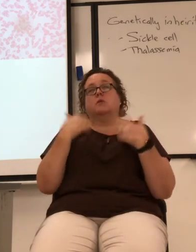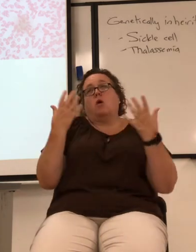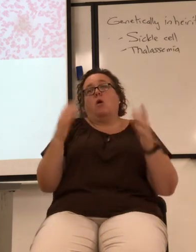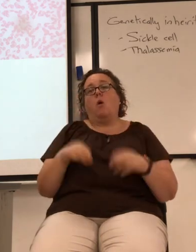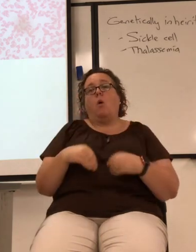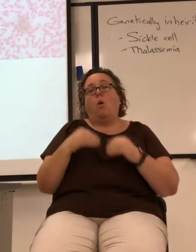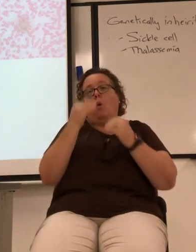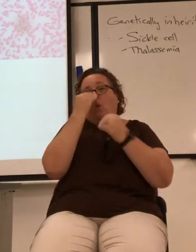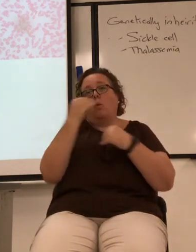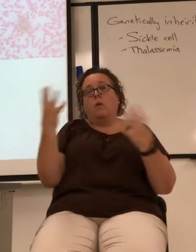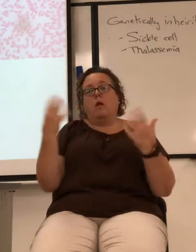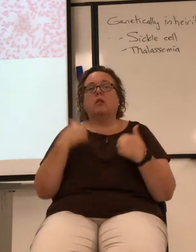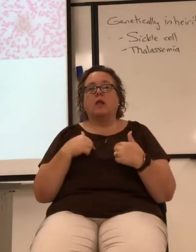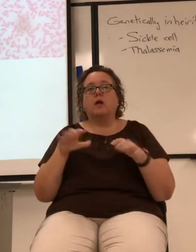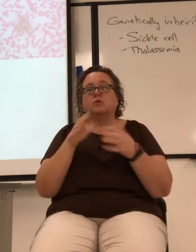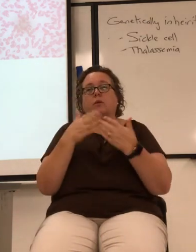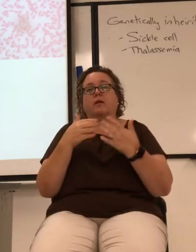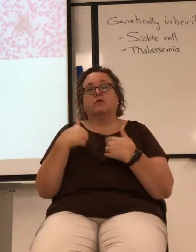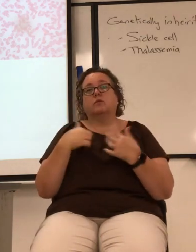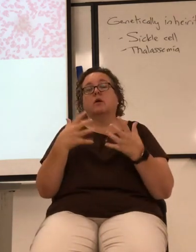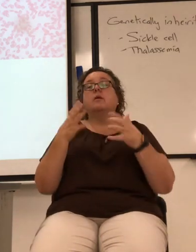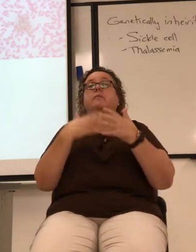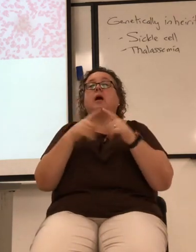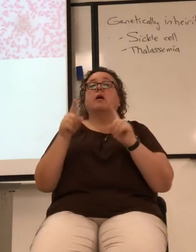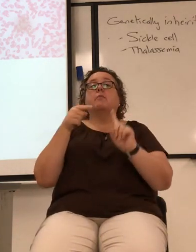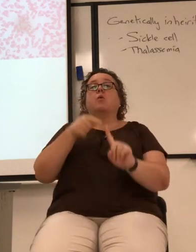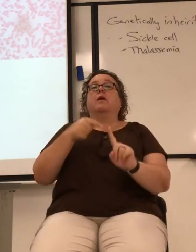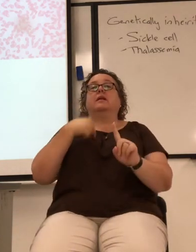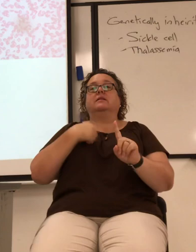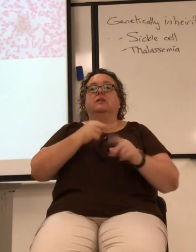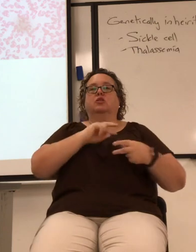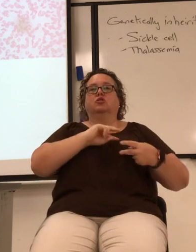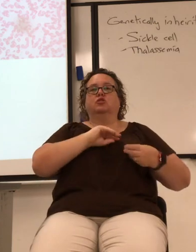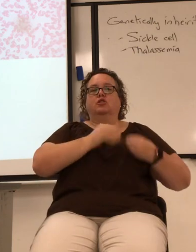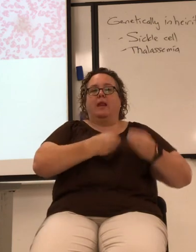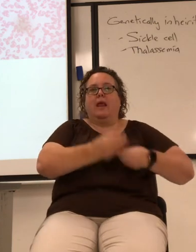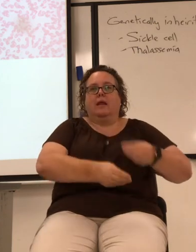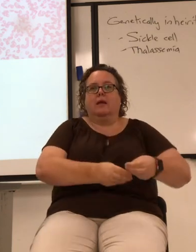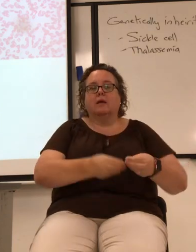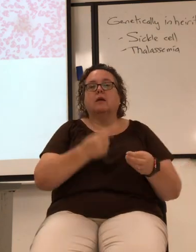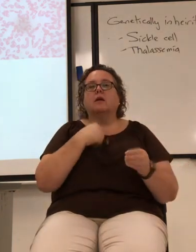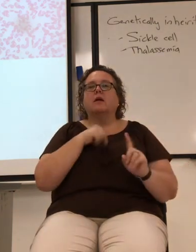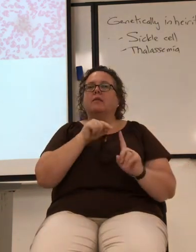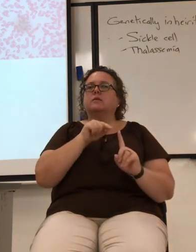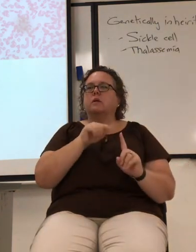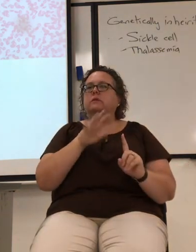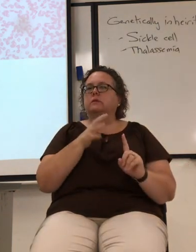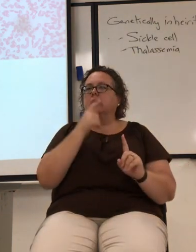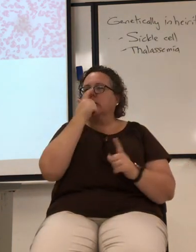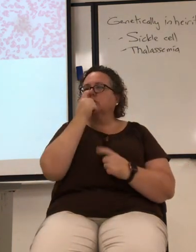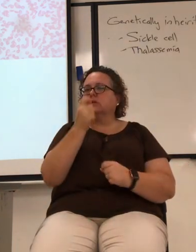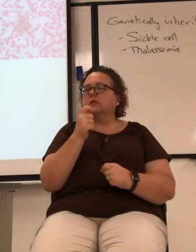do whatever you want. The point is, it's a genetic inheritance. This one's pretty interesting.